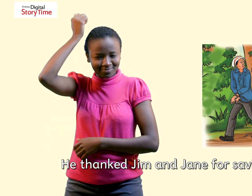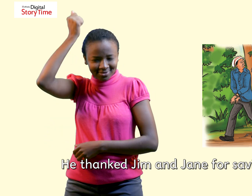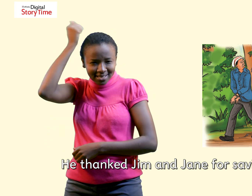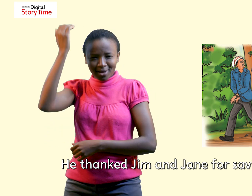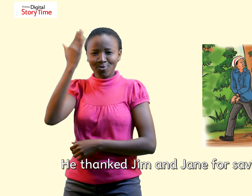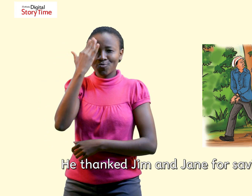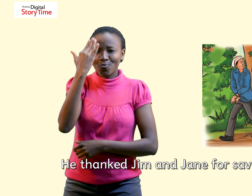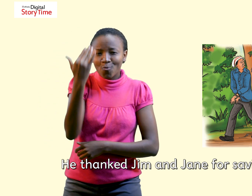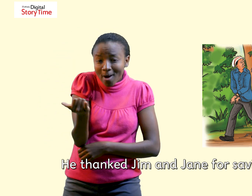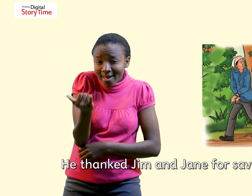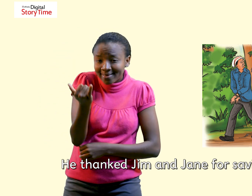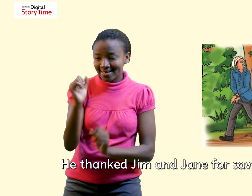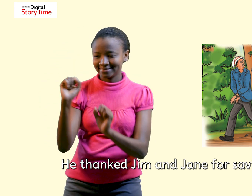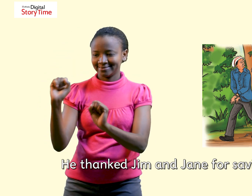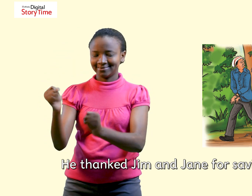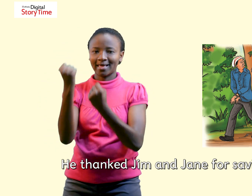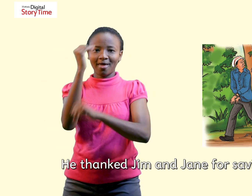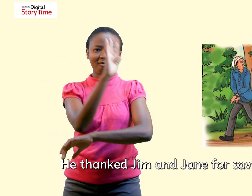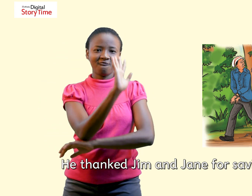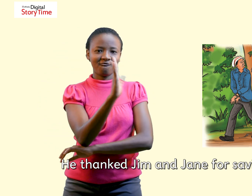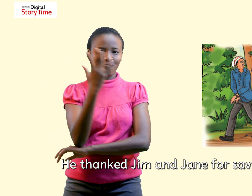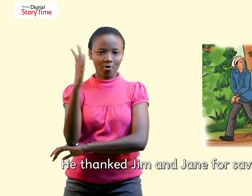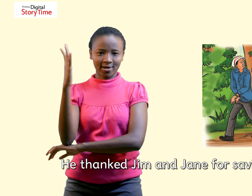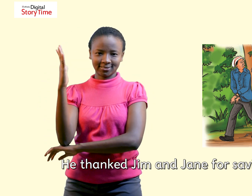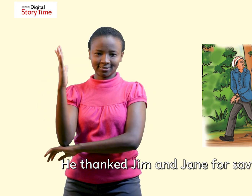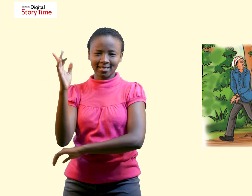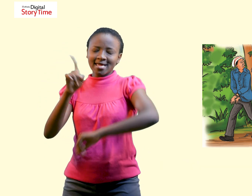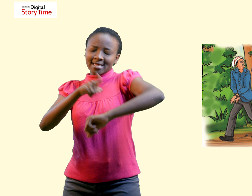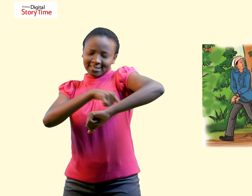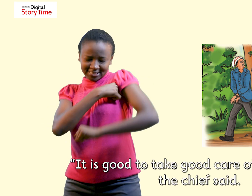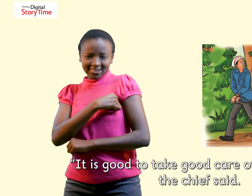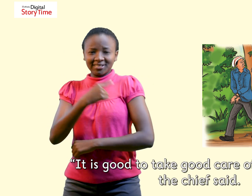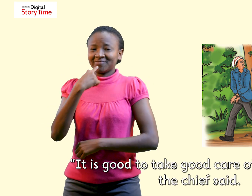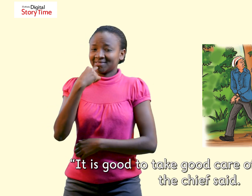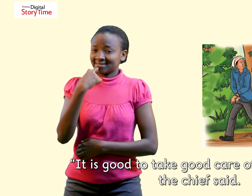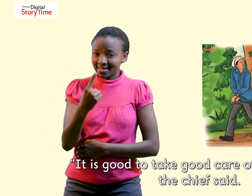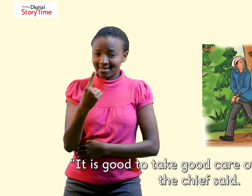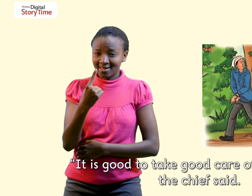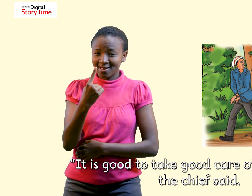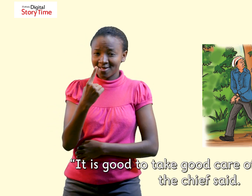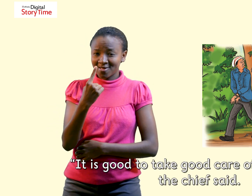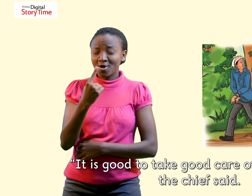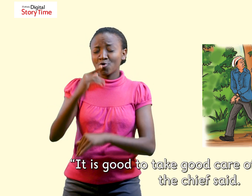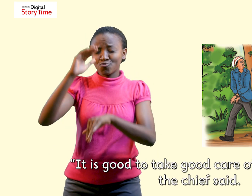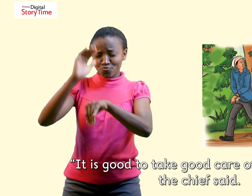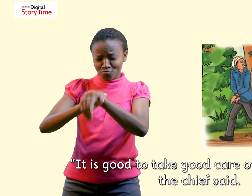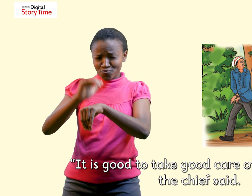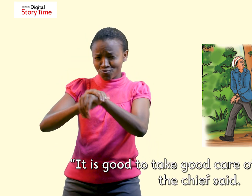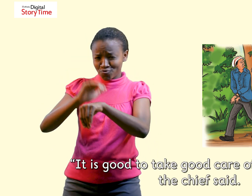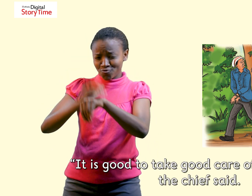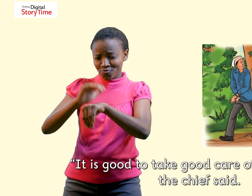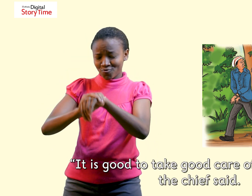He thanked Jim and Jen for saving the forest. "It is good to take good care of the